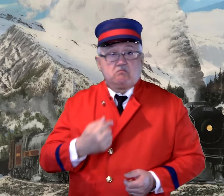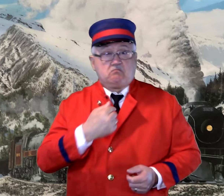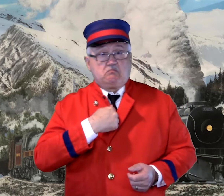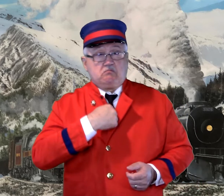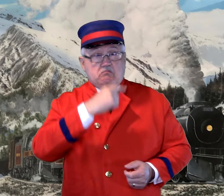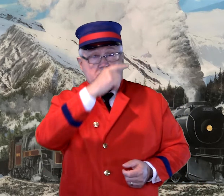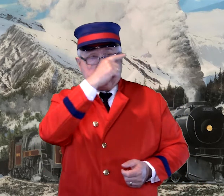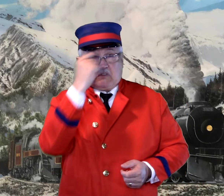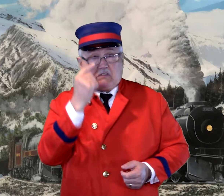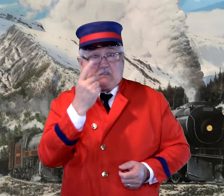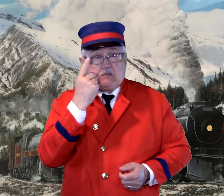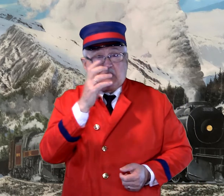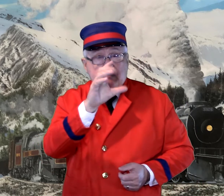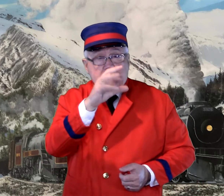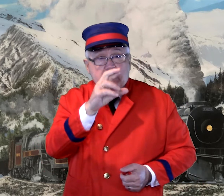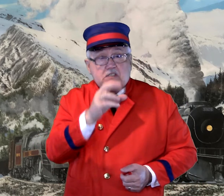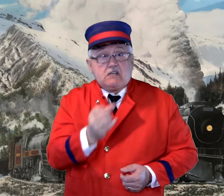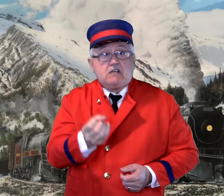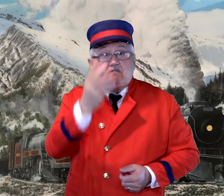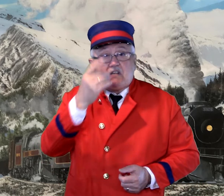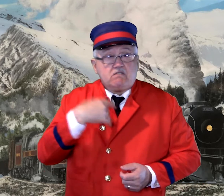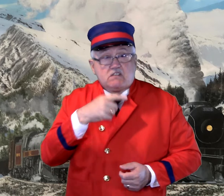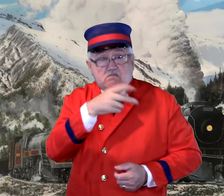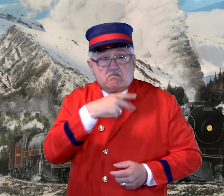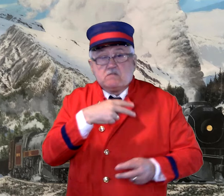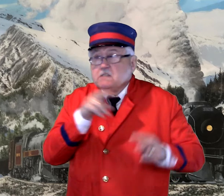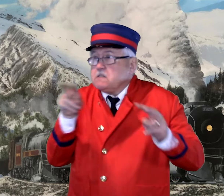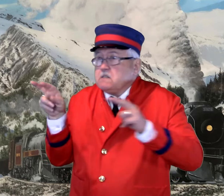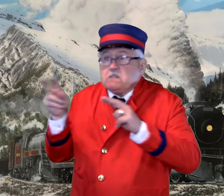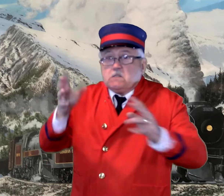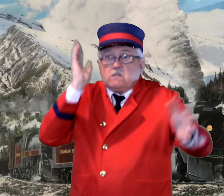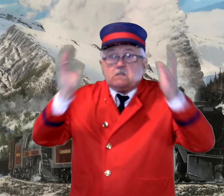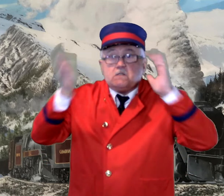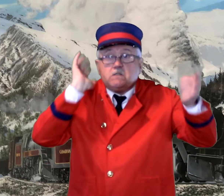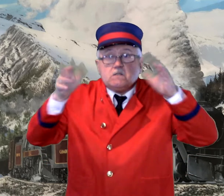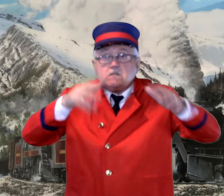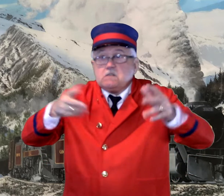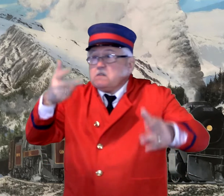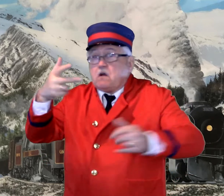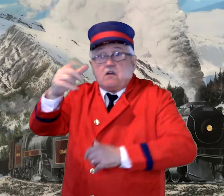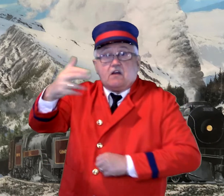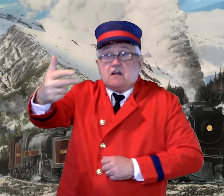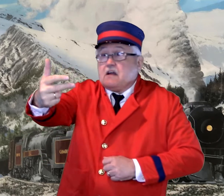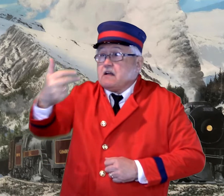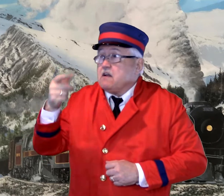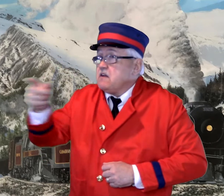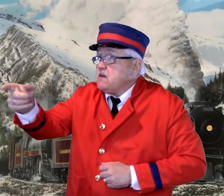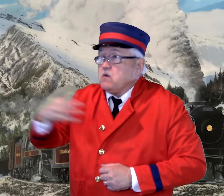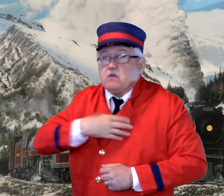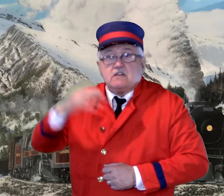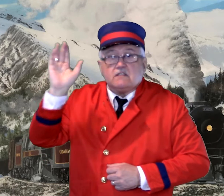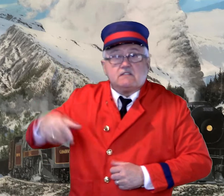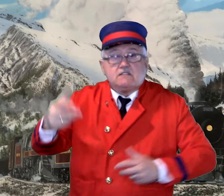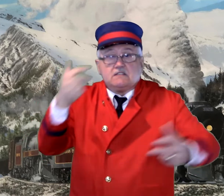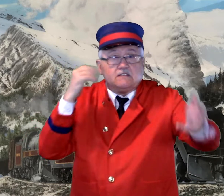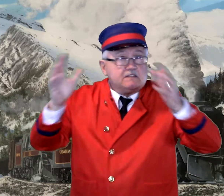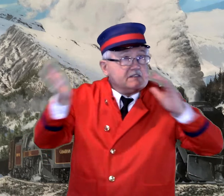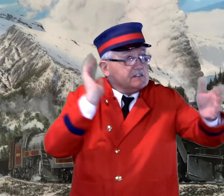each would pick a specific color. One might choose red, one might choose black, and they might decide they're looking for cars. So